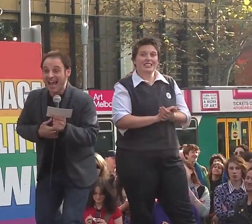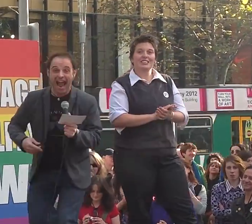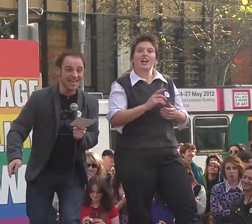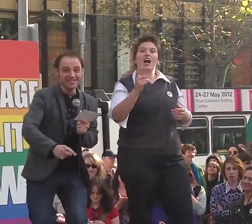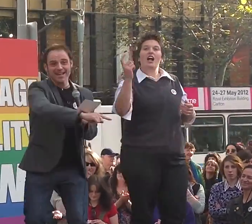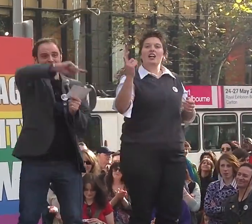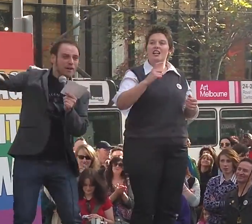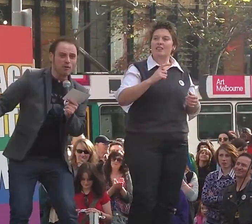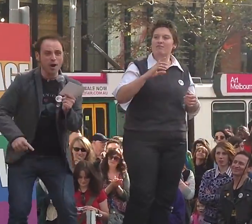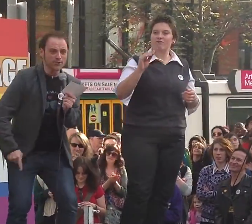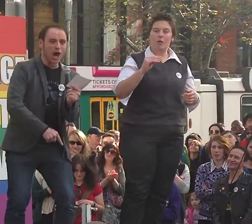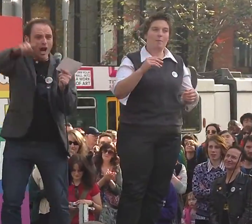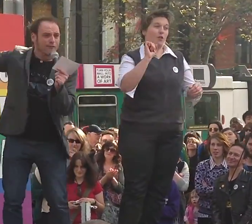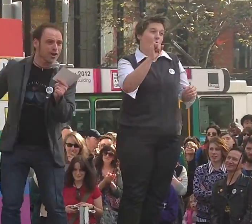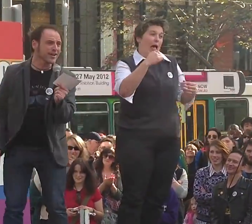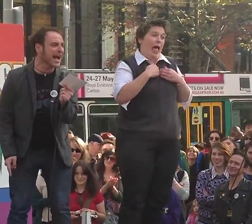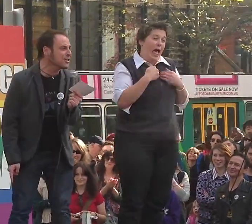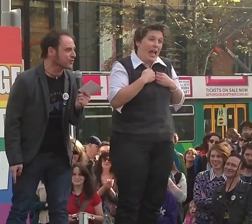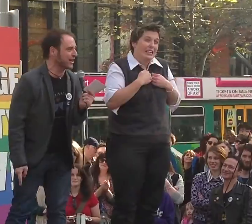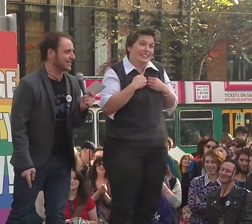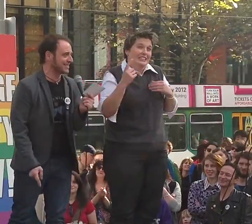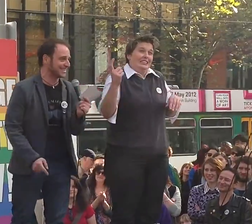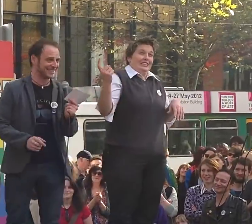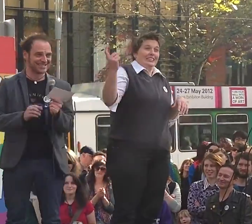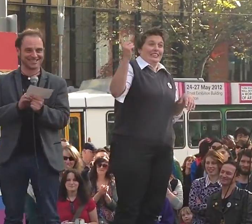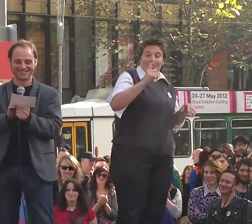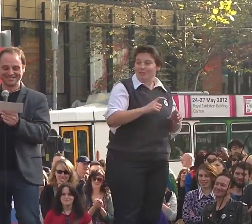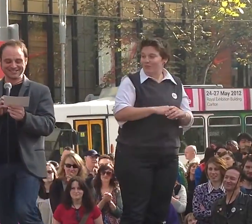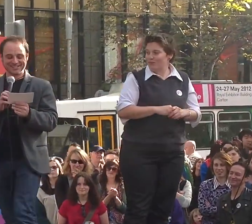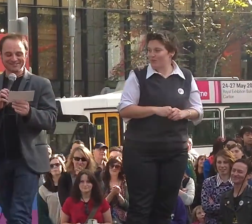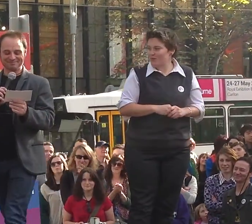heart and into the living rooms all over the country.